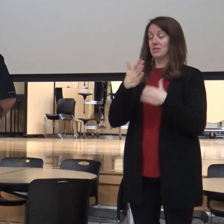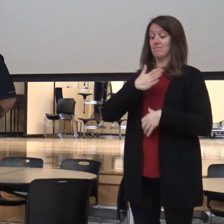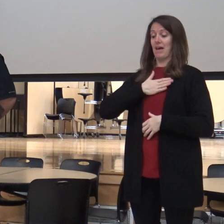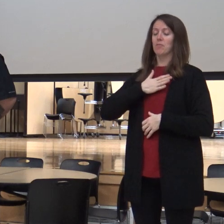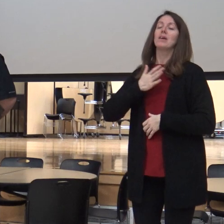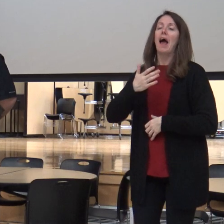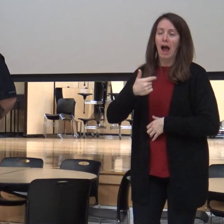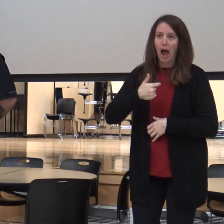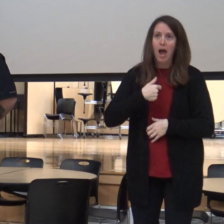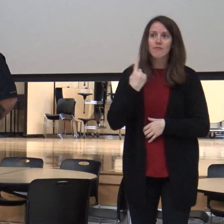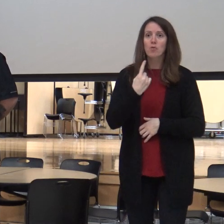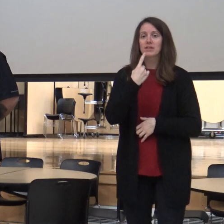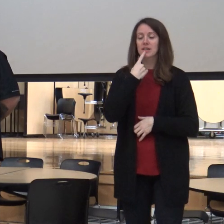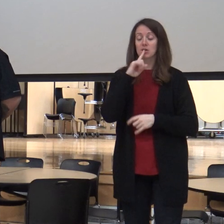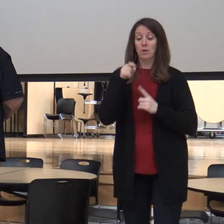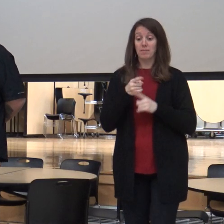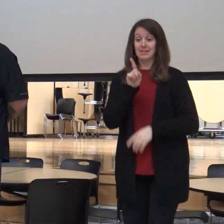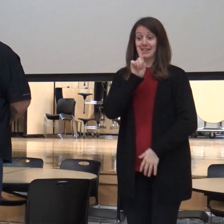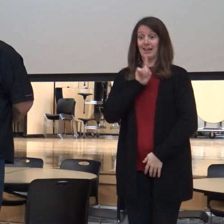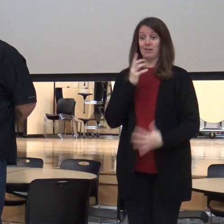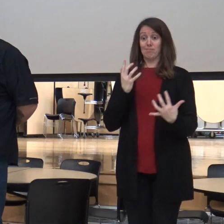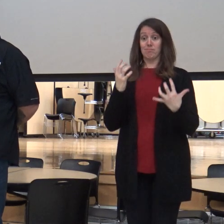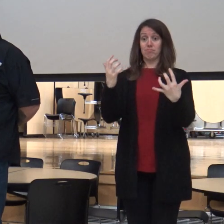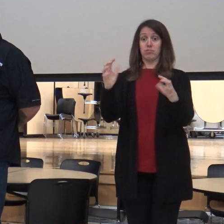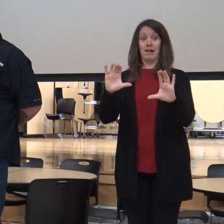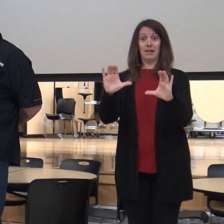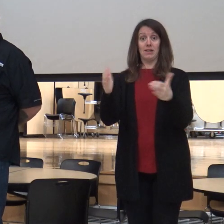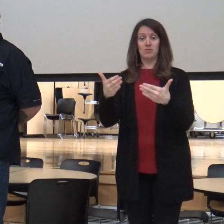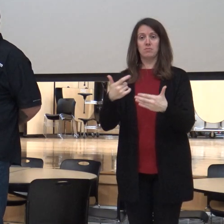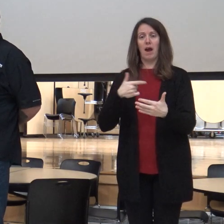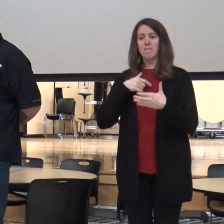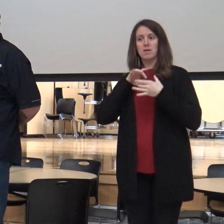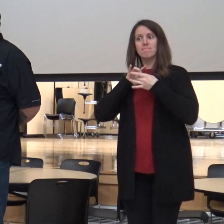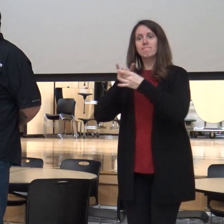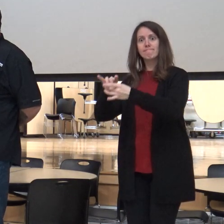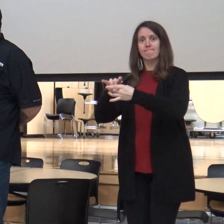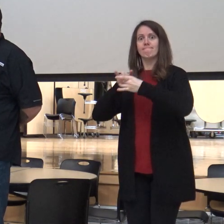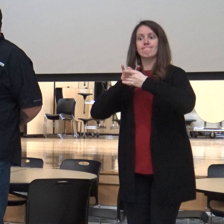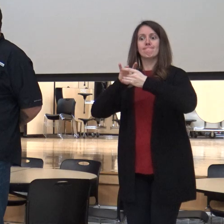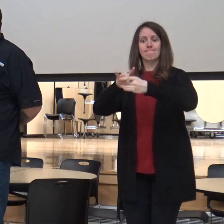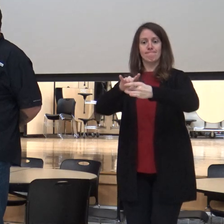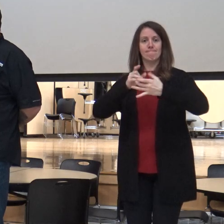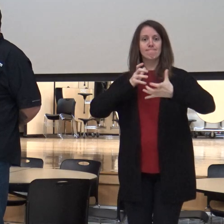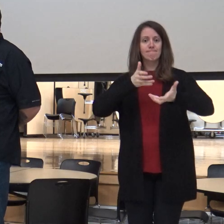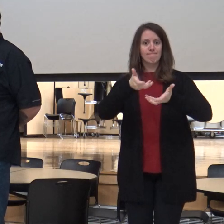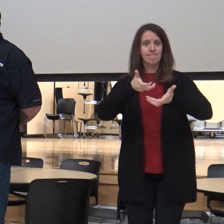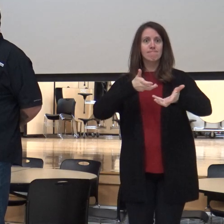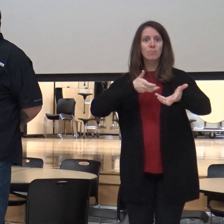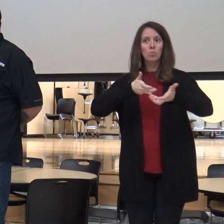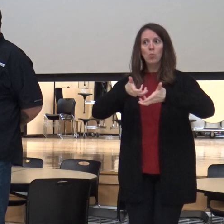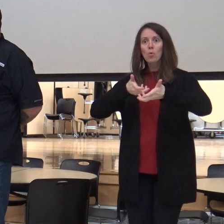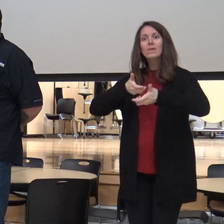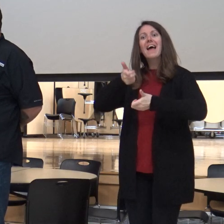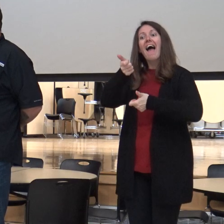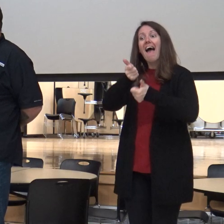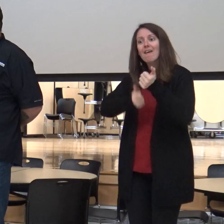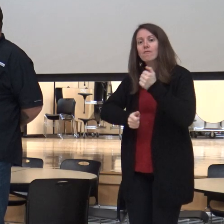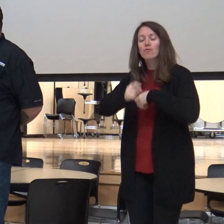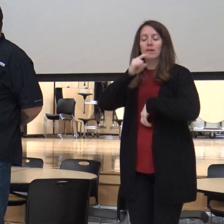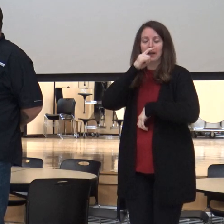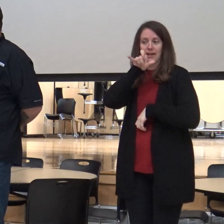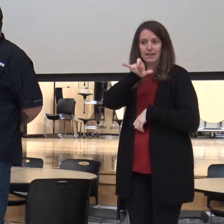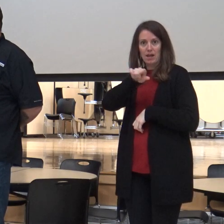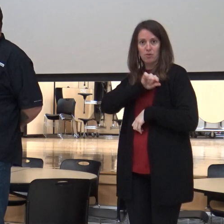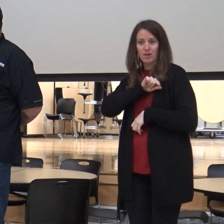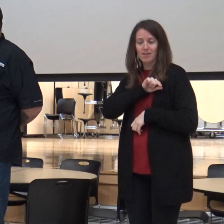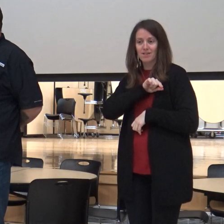is when I'm getting in front of kids in a classroom, I'm building rapport with them, every single kid in that grade, right? Because they're going to, I've always